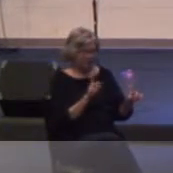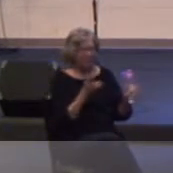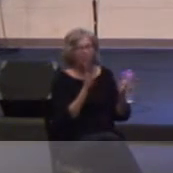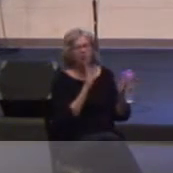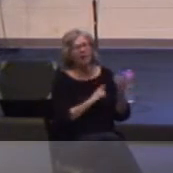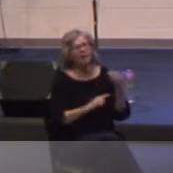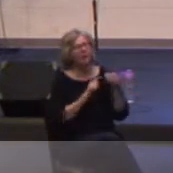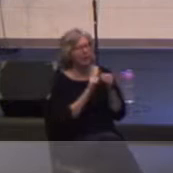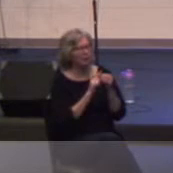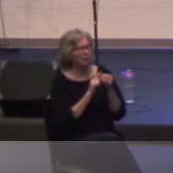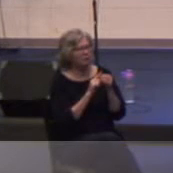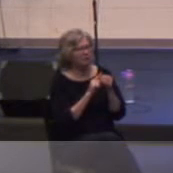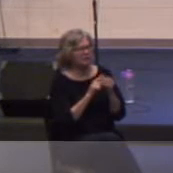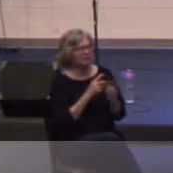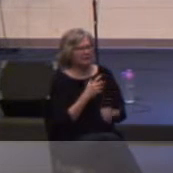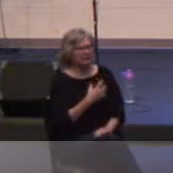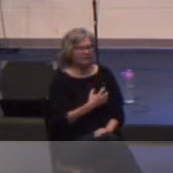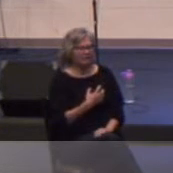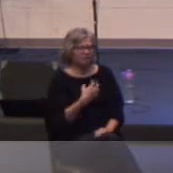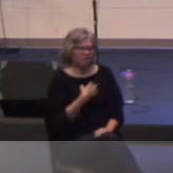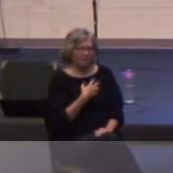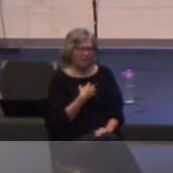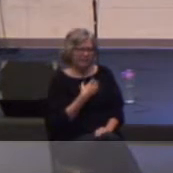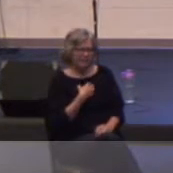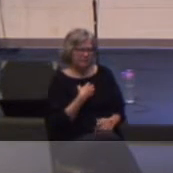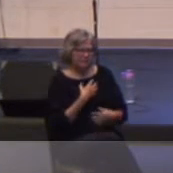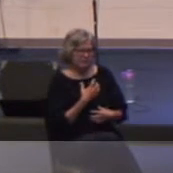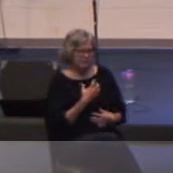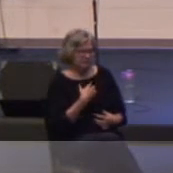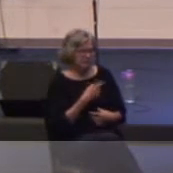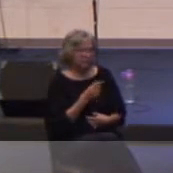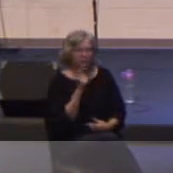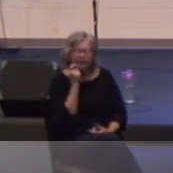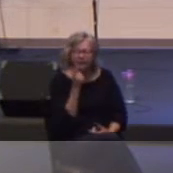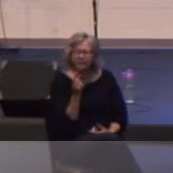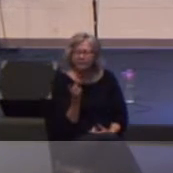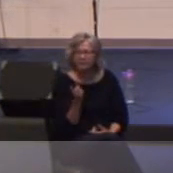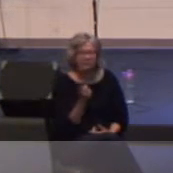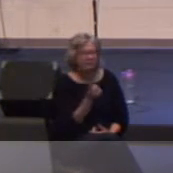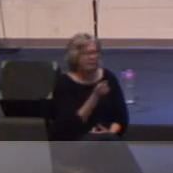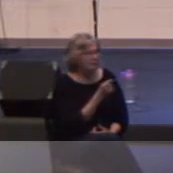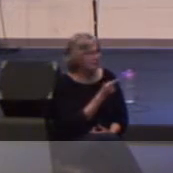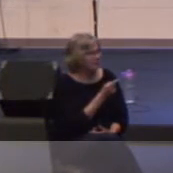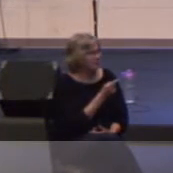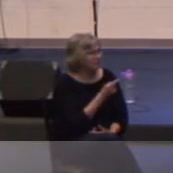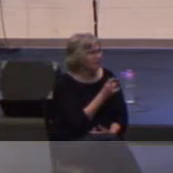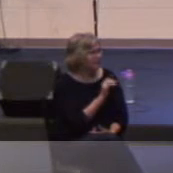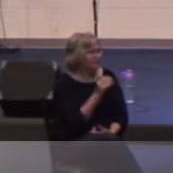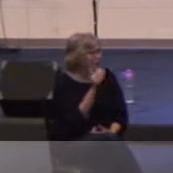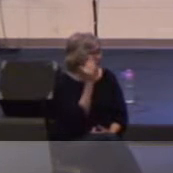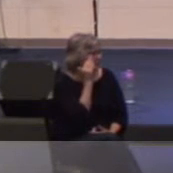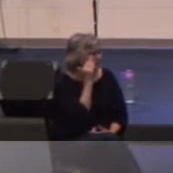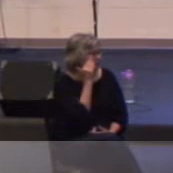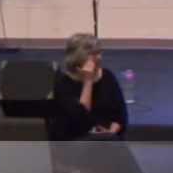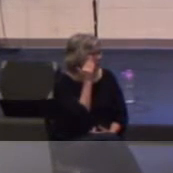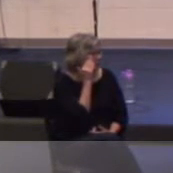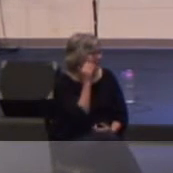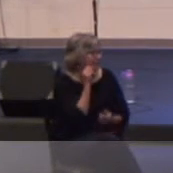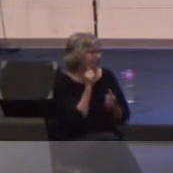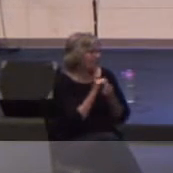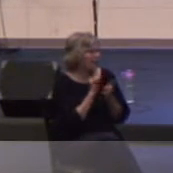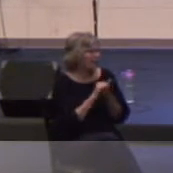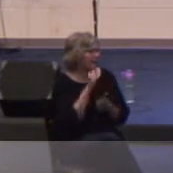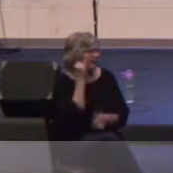to you about grumbling. You all laugh as though you're familiar with